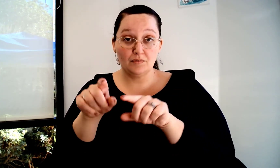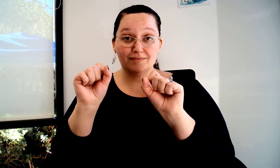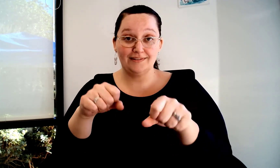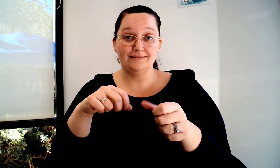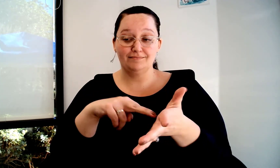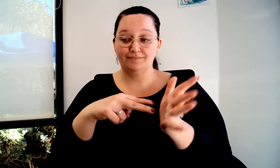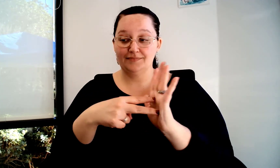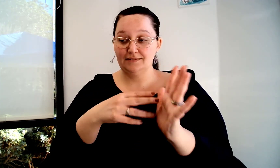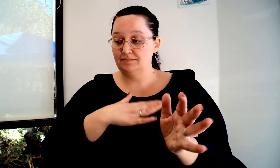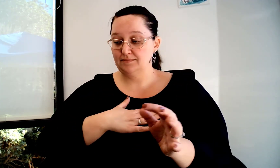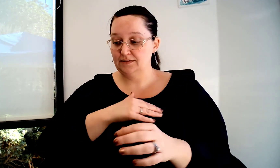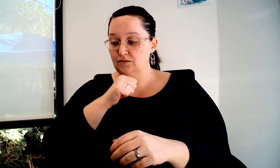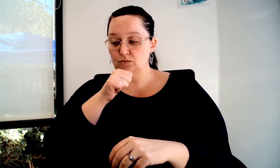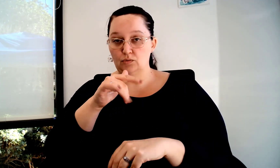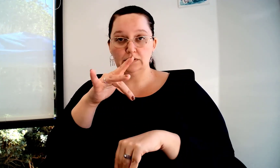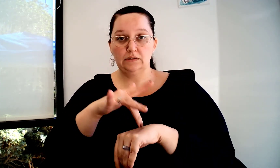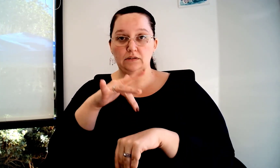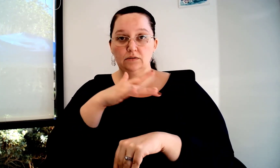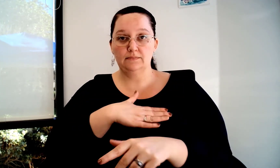disembarking and then getting back onto a plane right away.